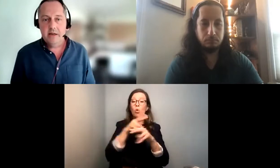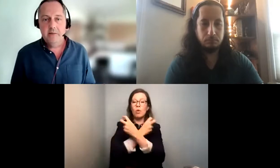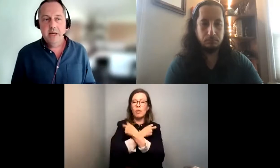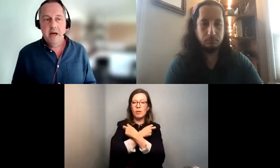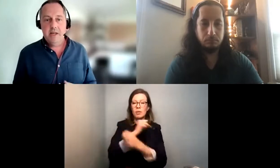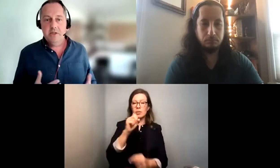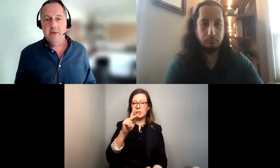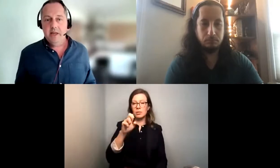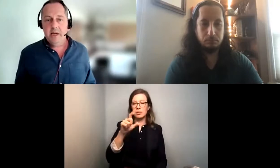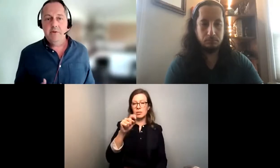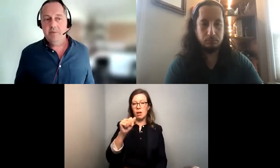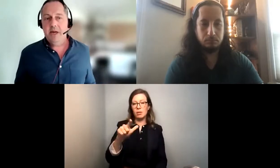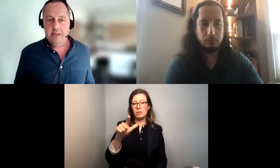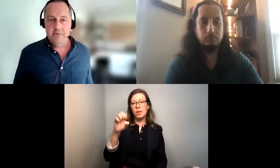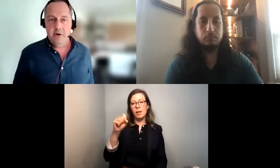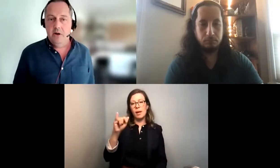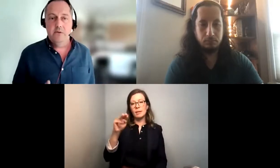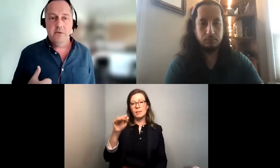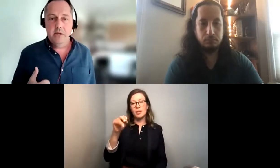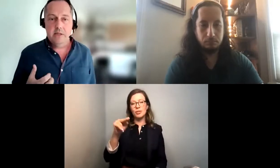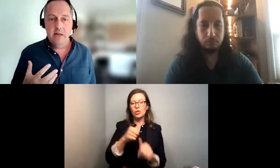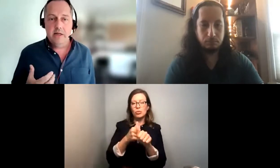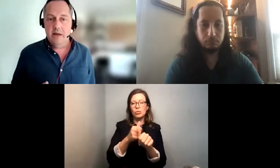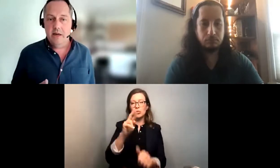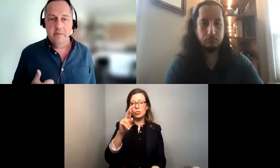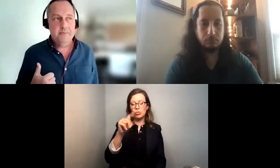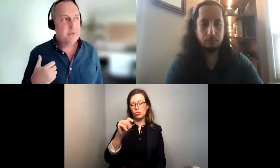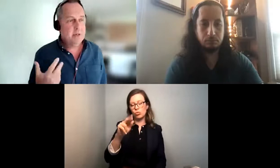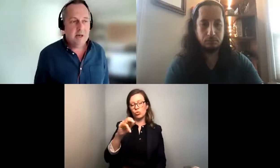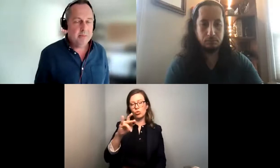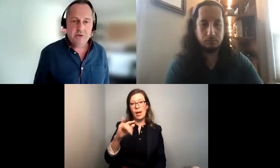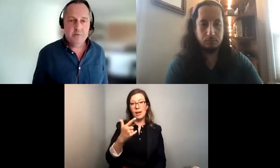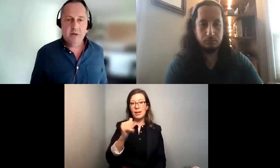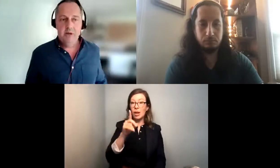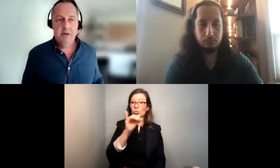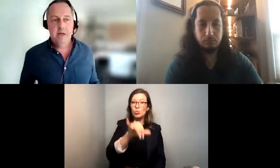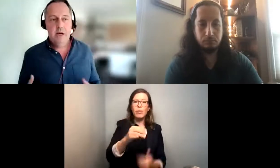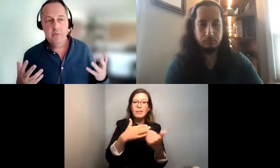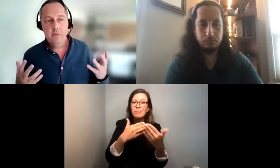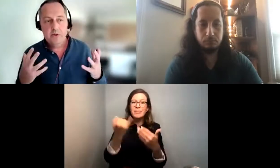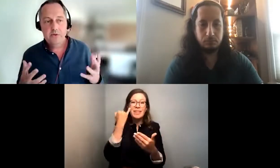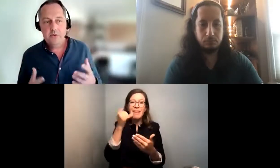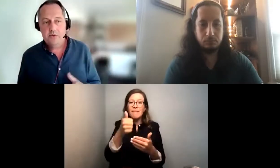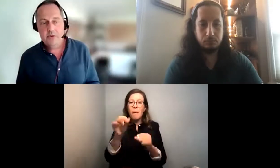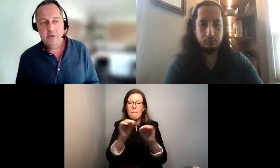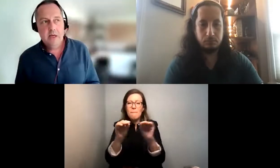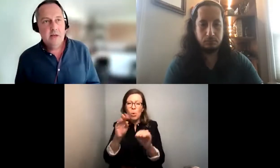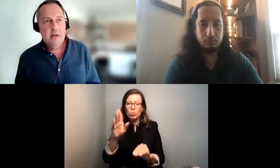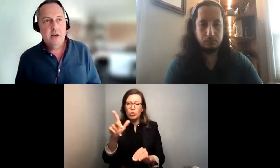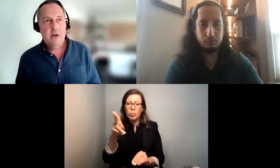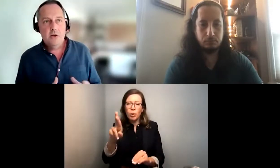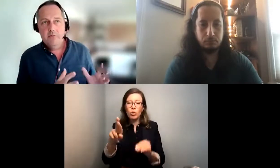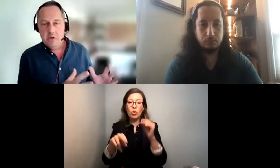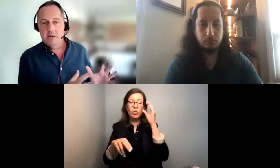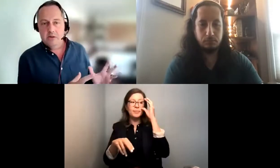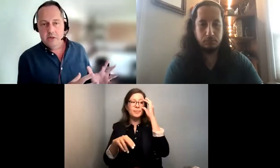tracking, and doing that irrespective of things like motion blur. I mean,